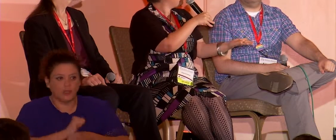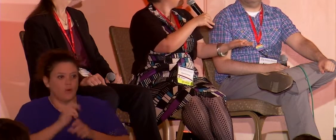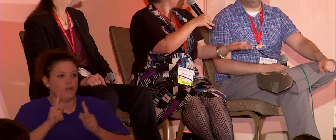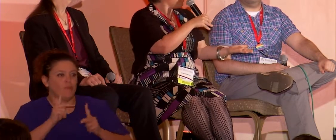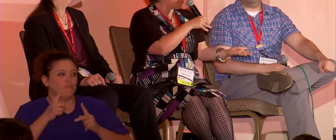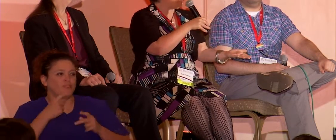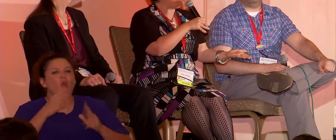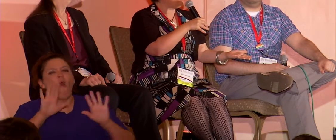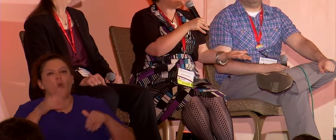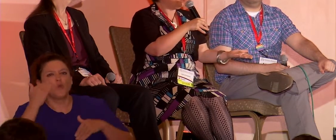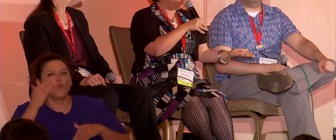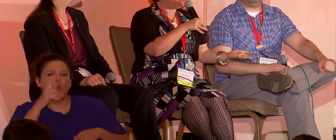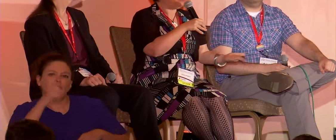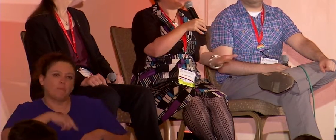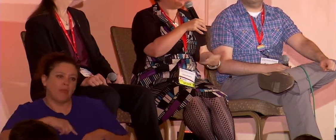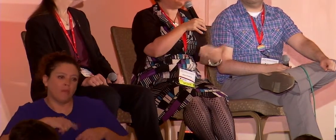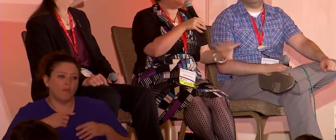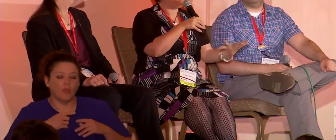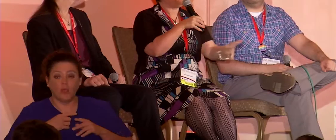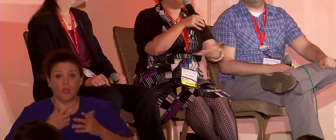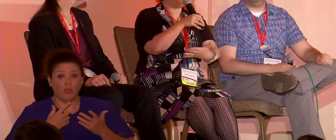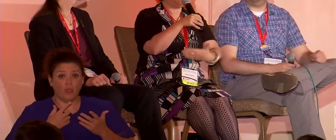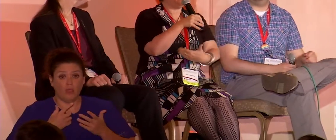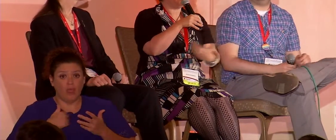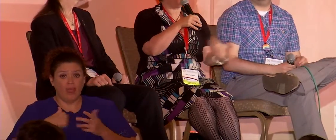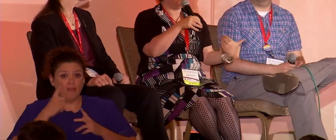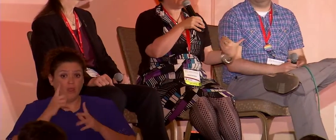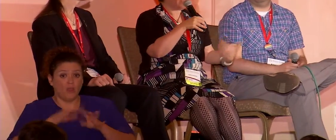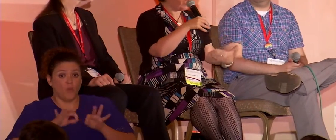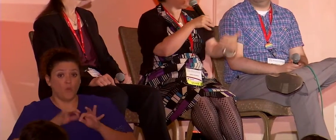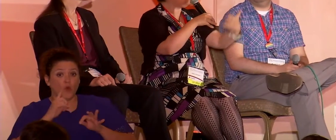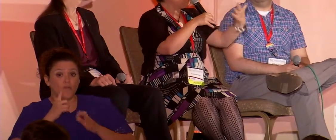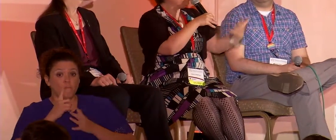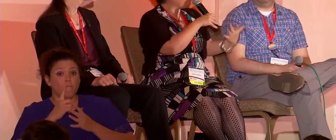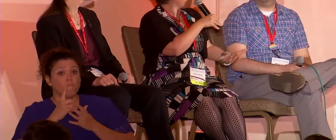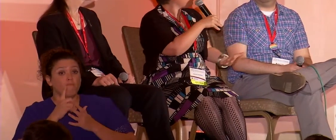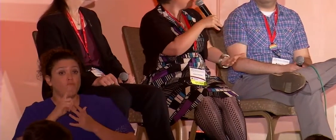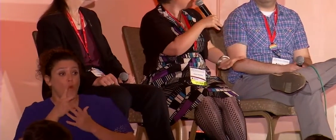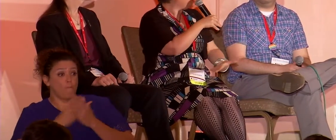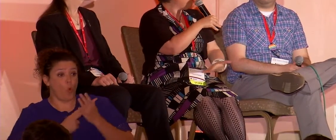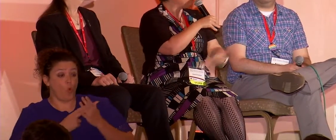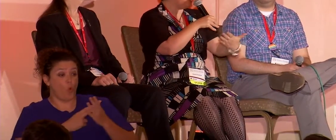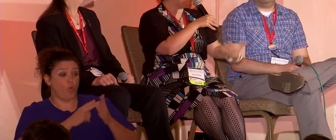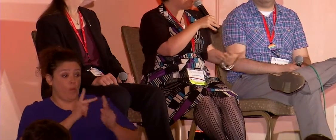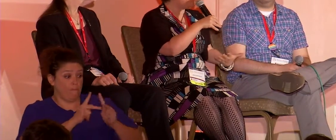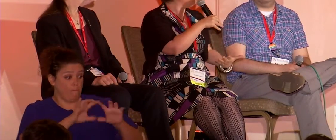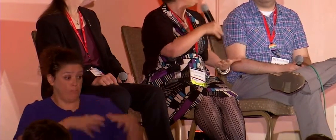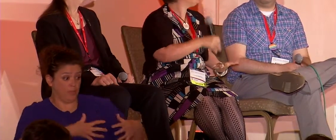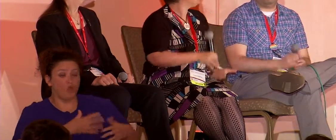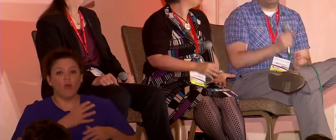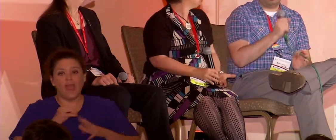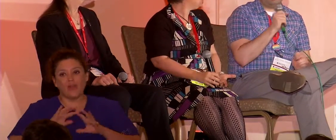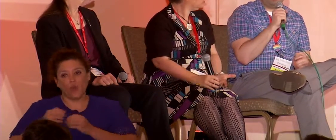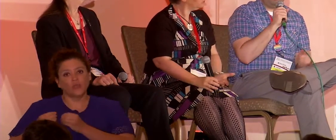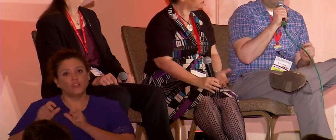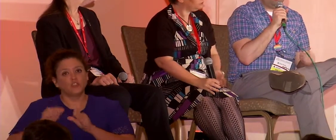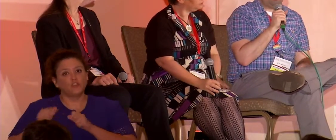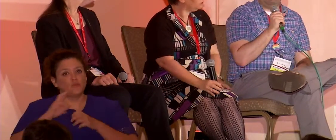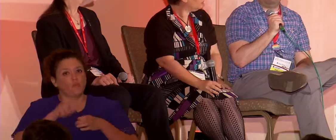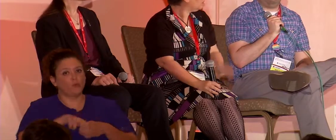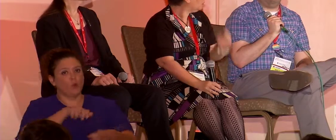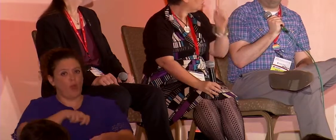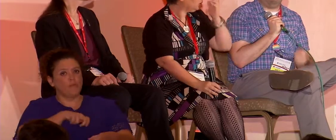you know. And I think that it's legitimate both for individuals and organizations to opt out. Yeah.